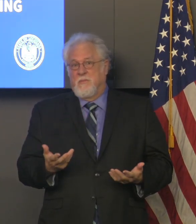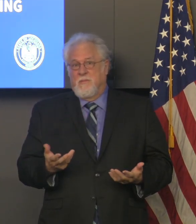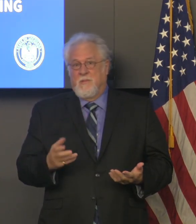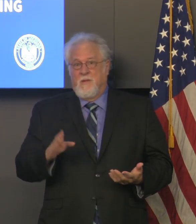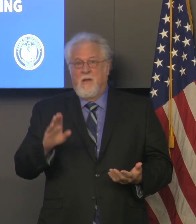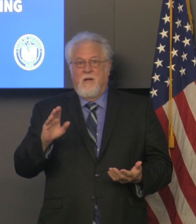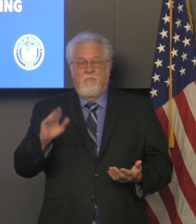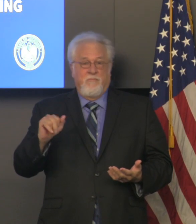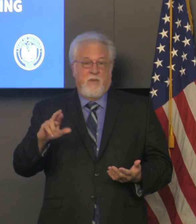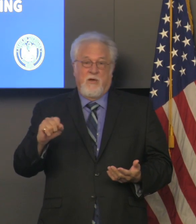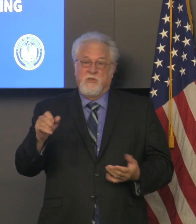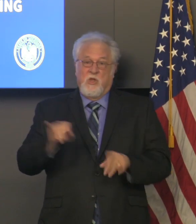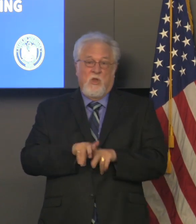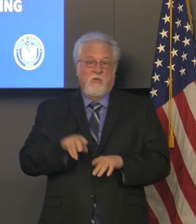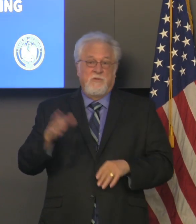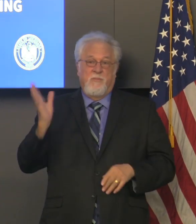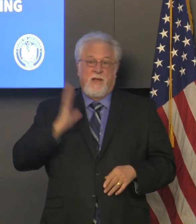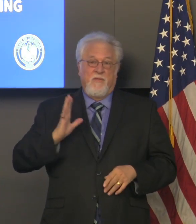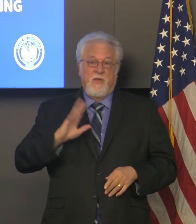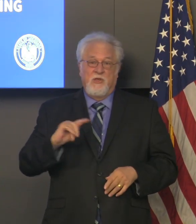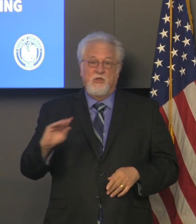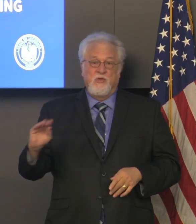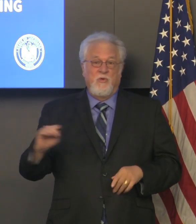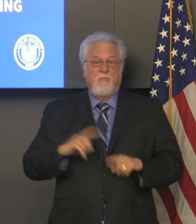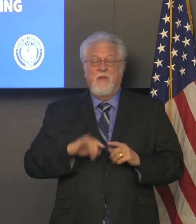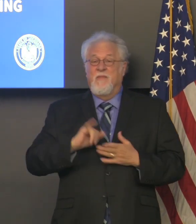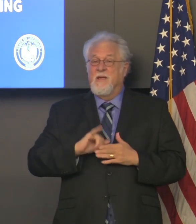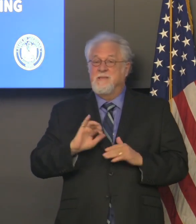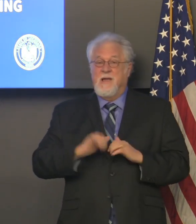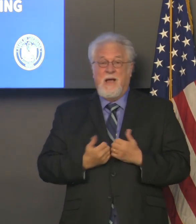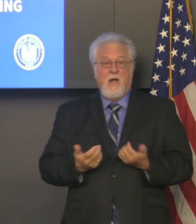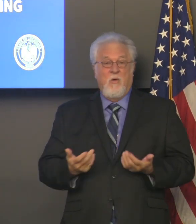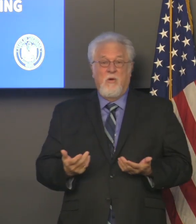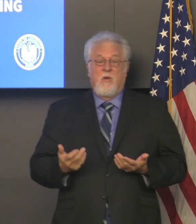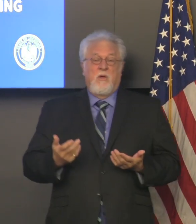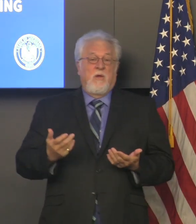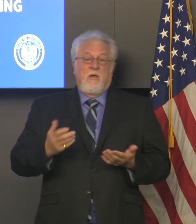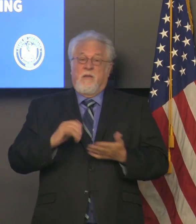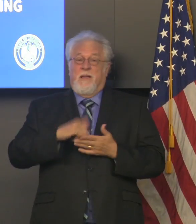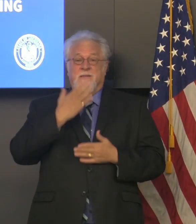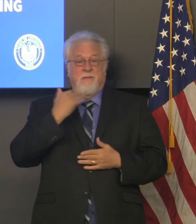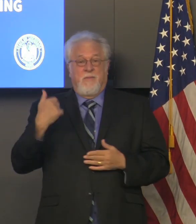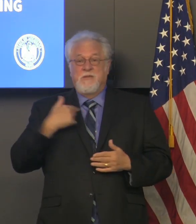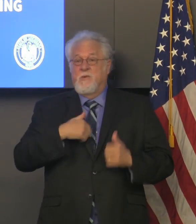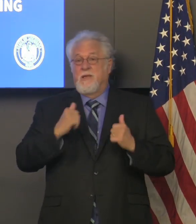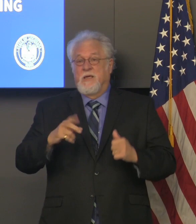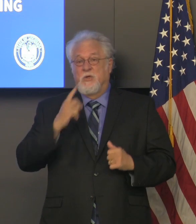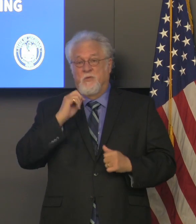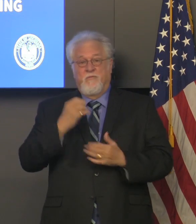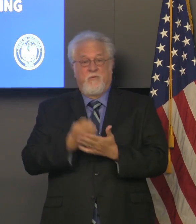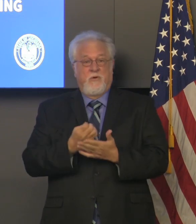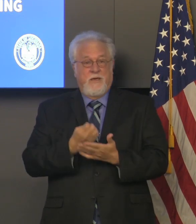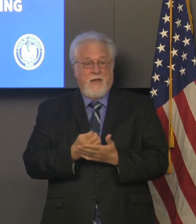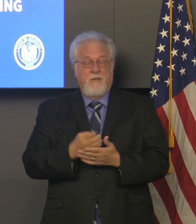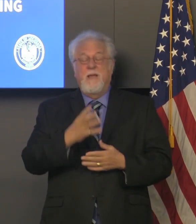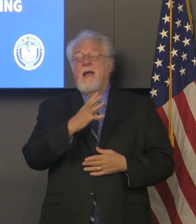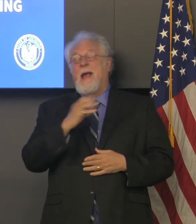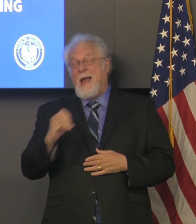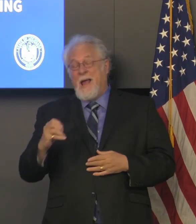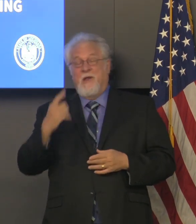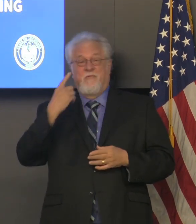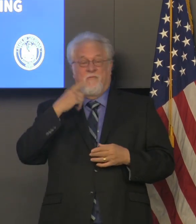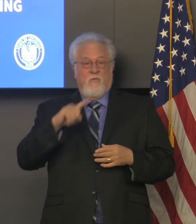were closed then too, but that's the only way to do it. And so this is the best thing we can do for the economy overall and